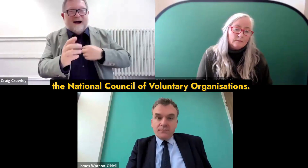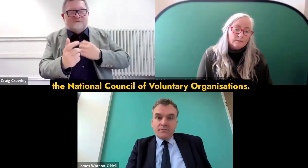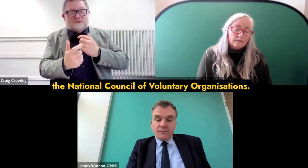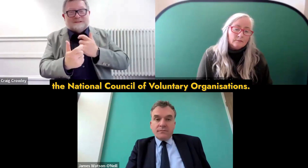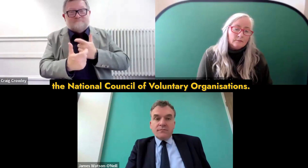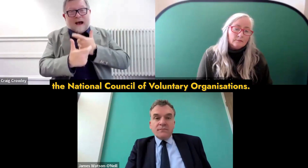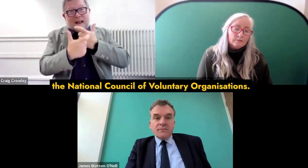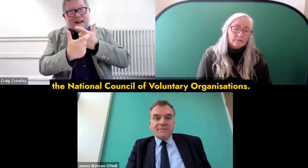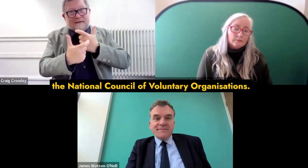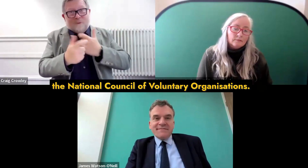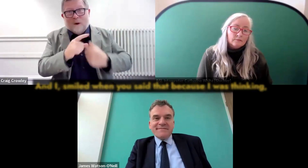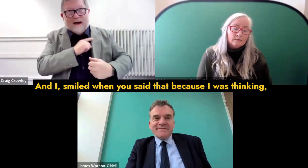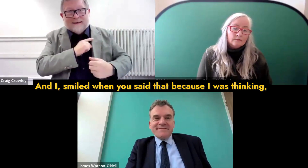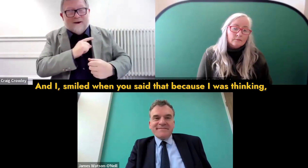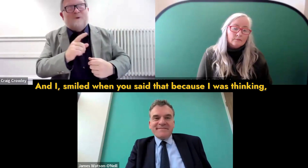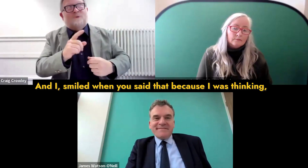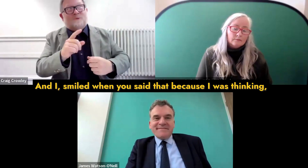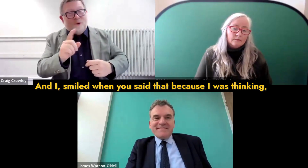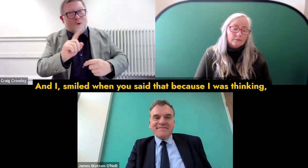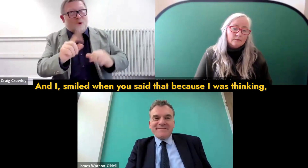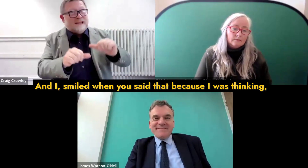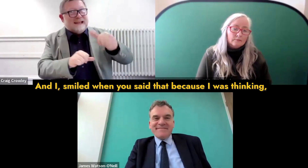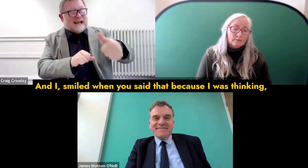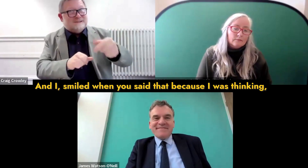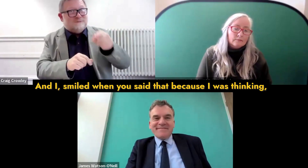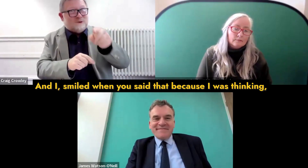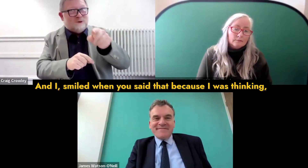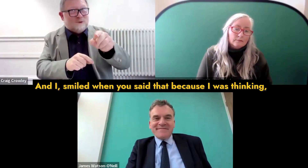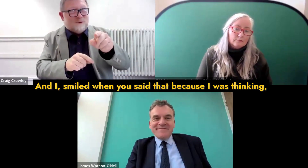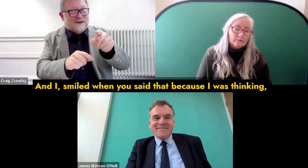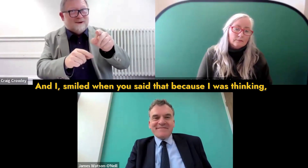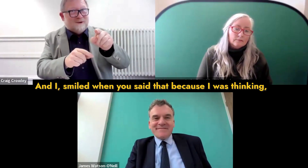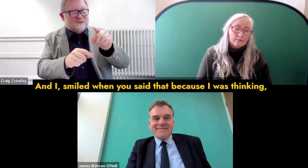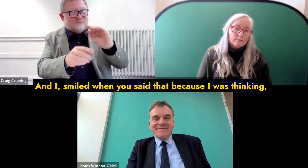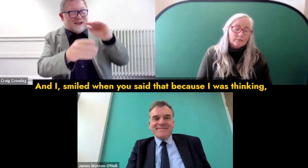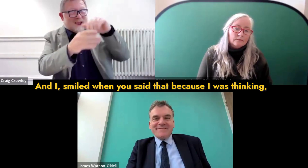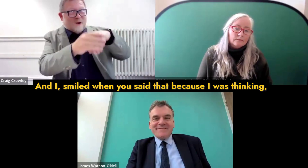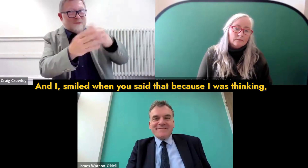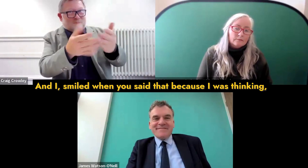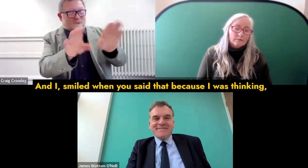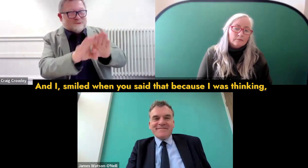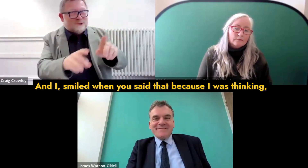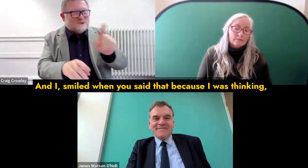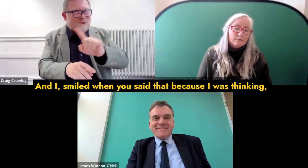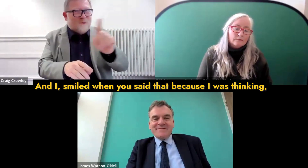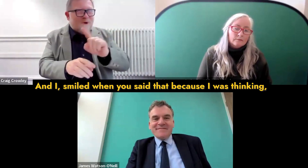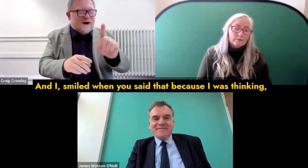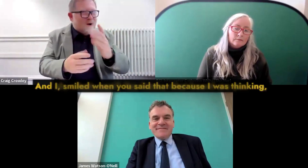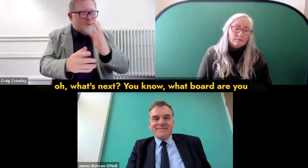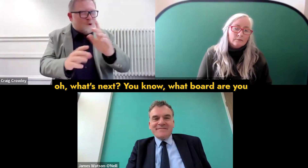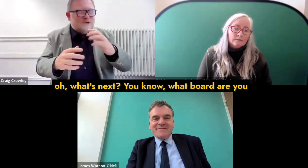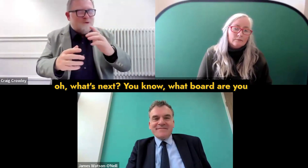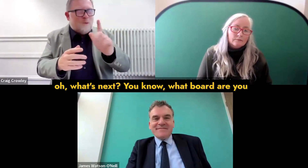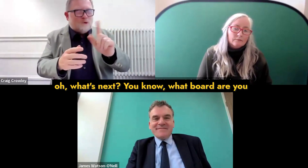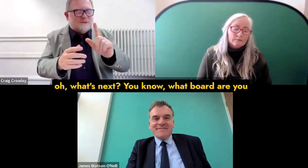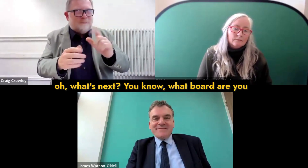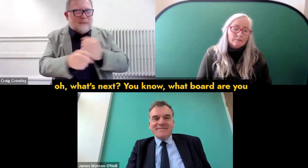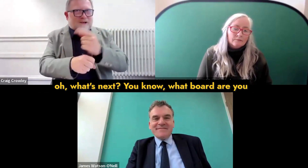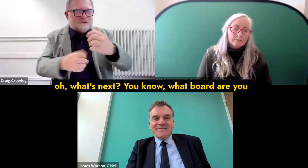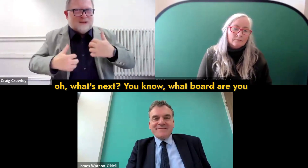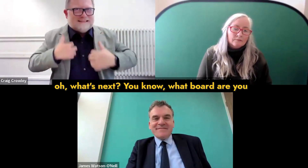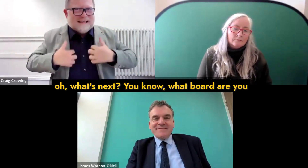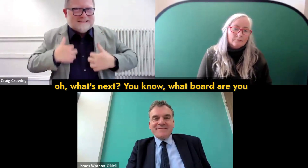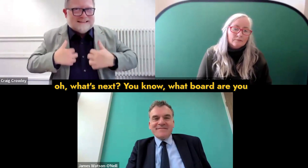Voluntary Organisations. And I smiled when you said that, because I was thinking, oh,